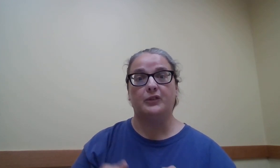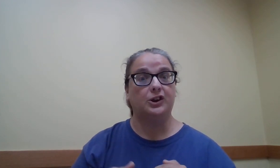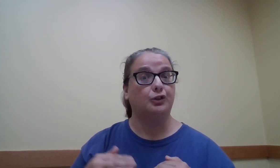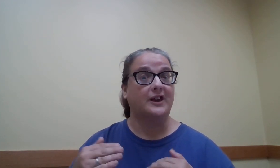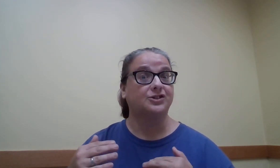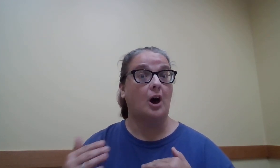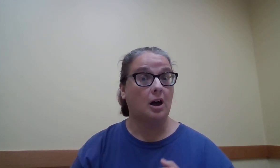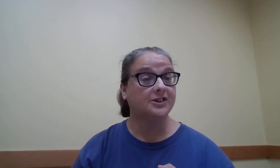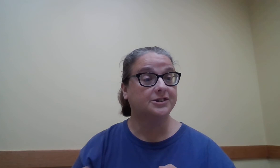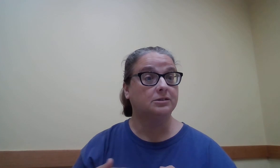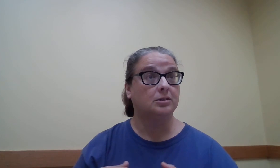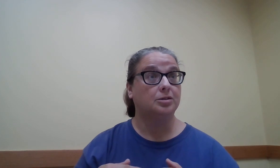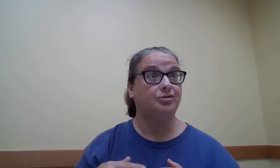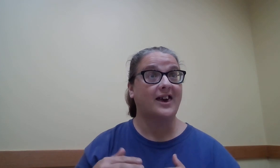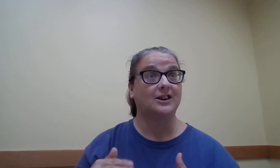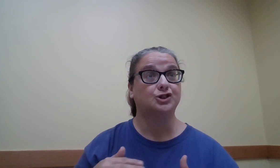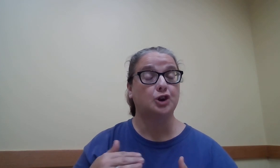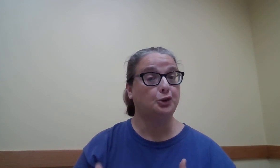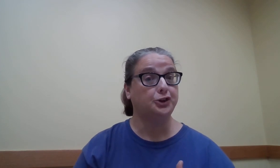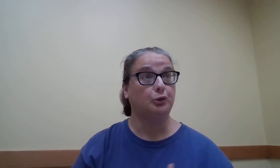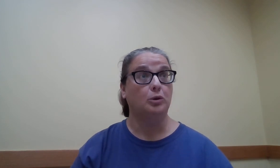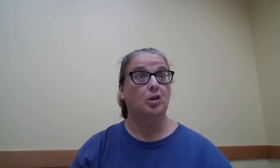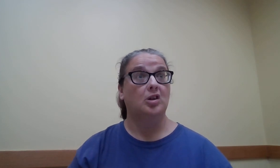video that shows you